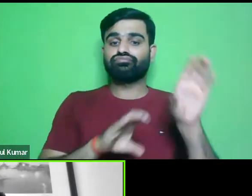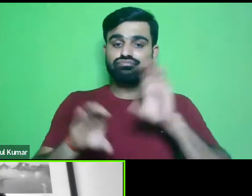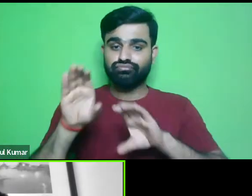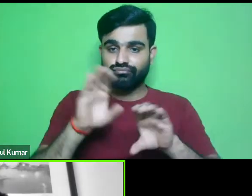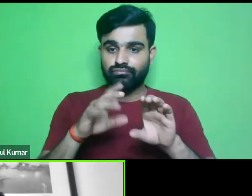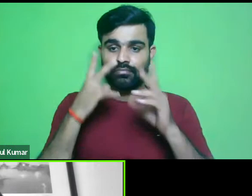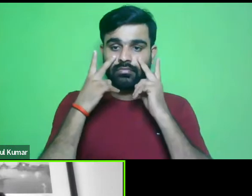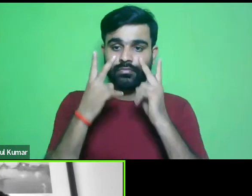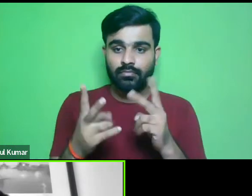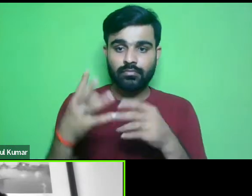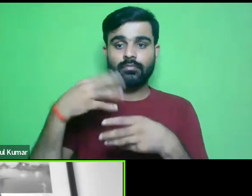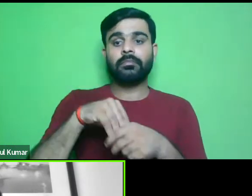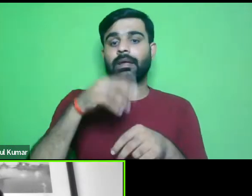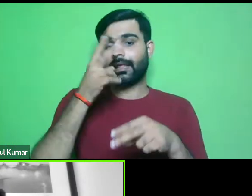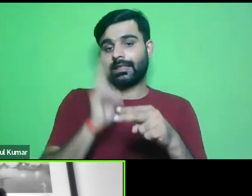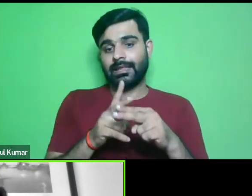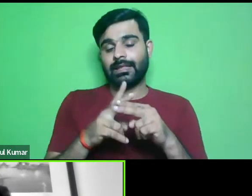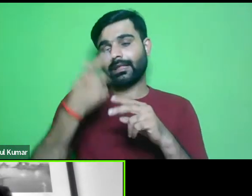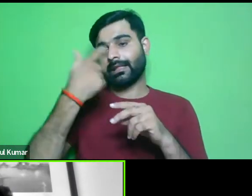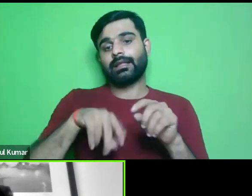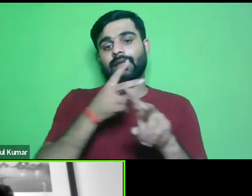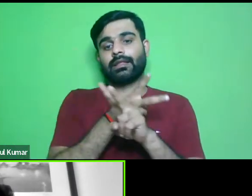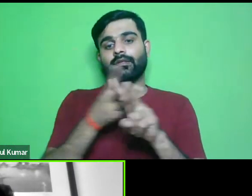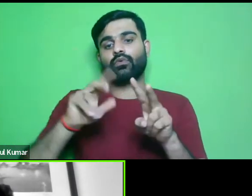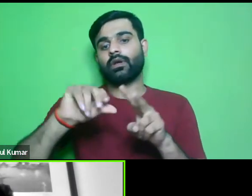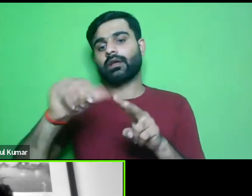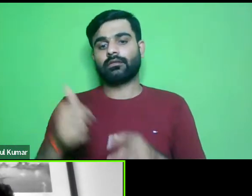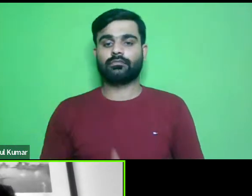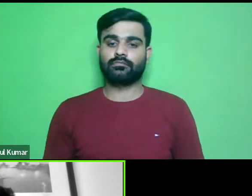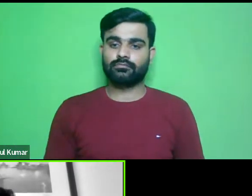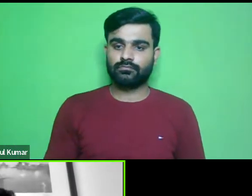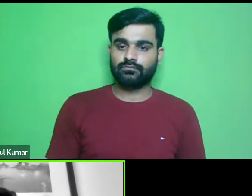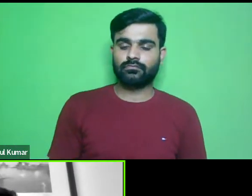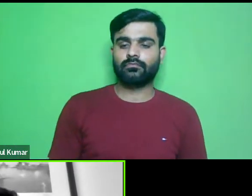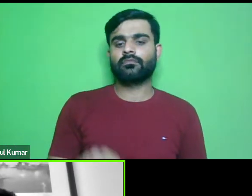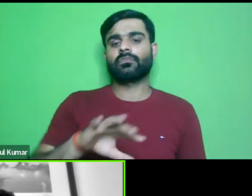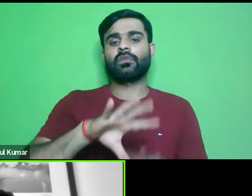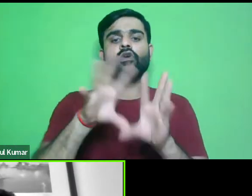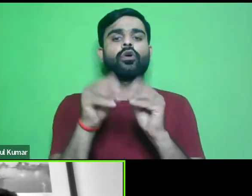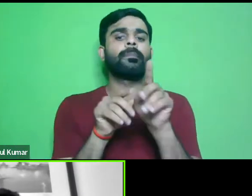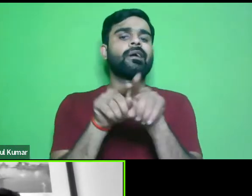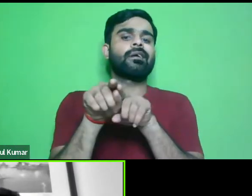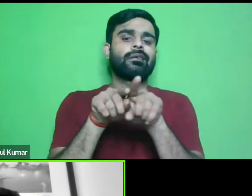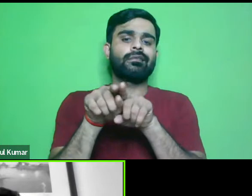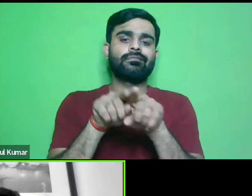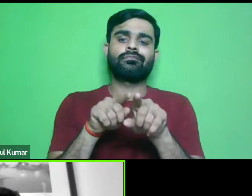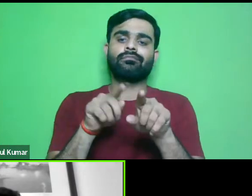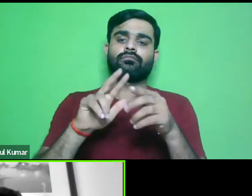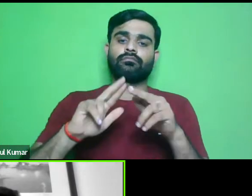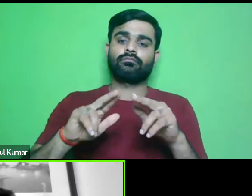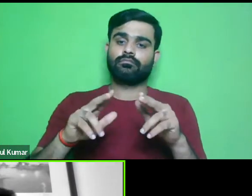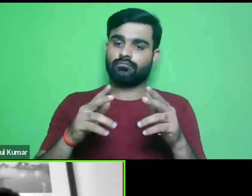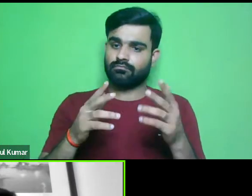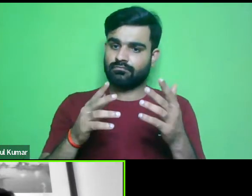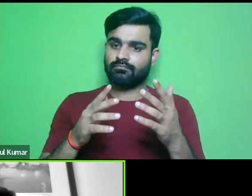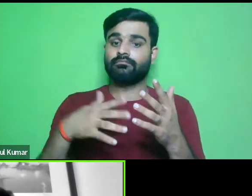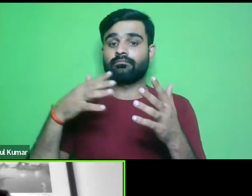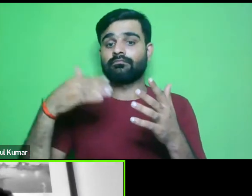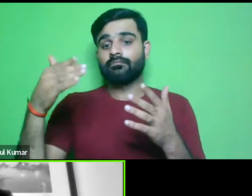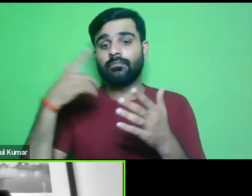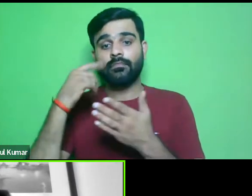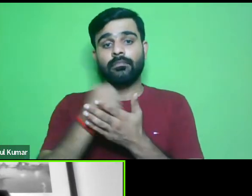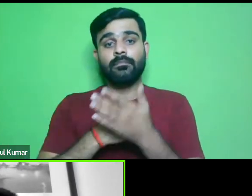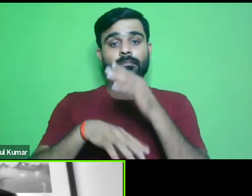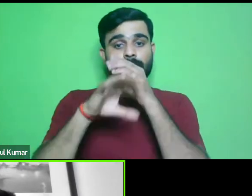least looking into certain individuals more than others. And all of these are examples that demonstrate that alongside the